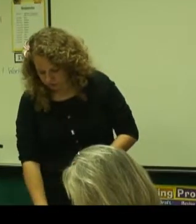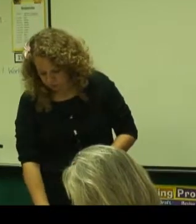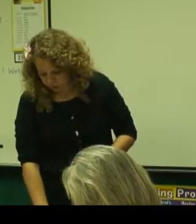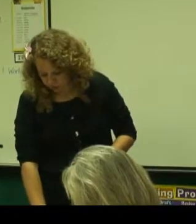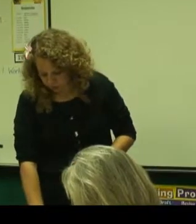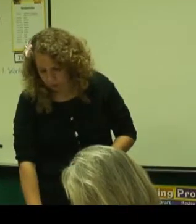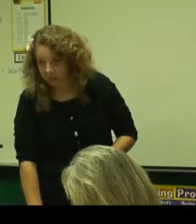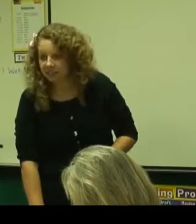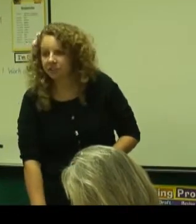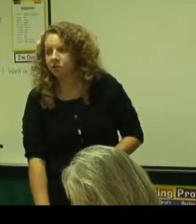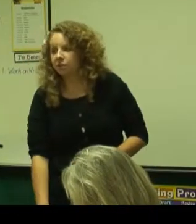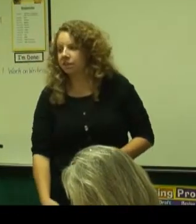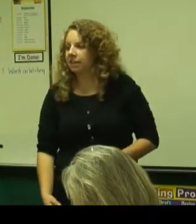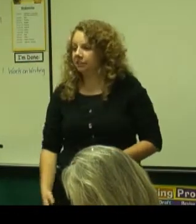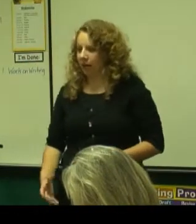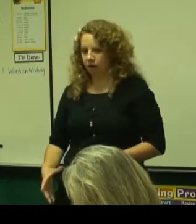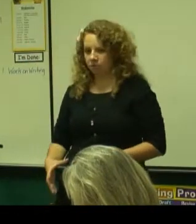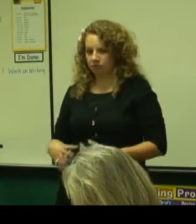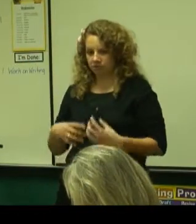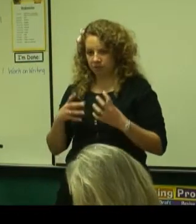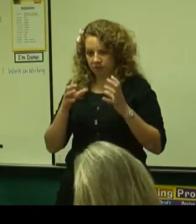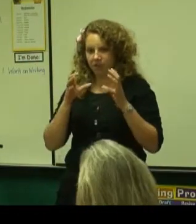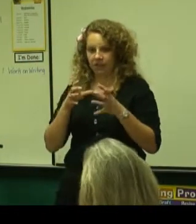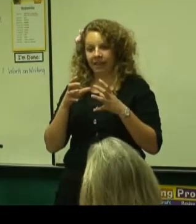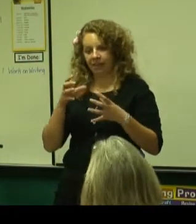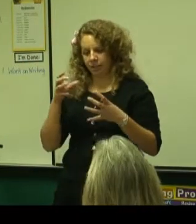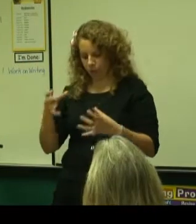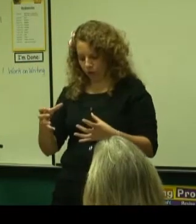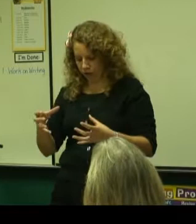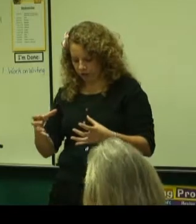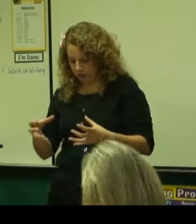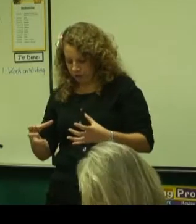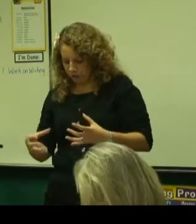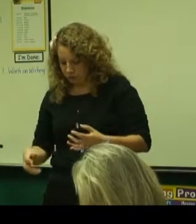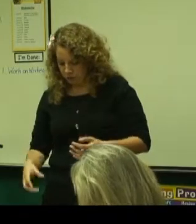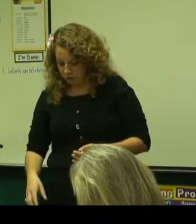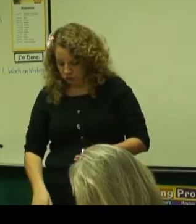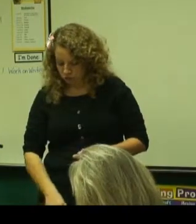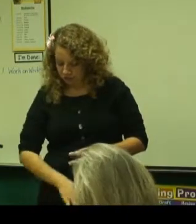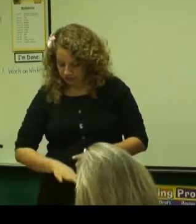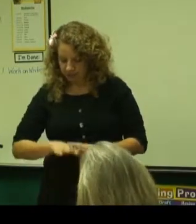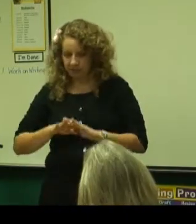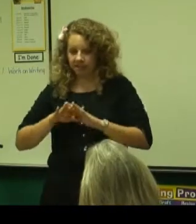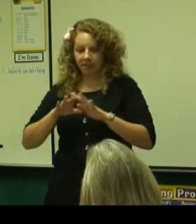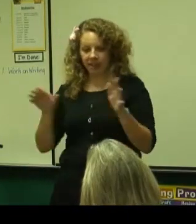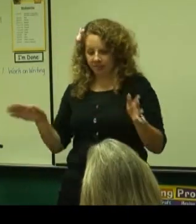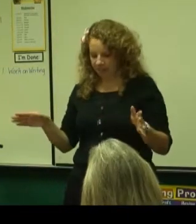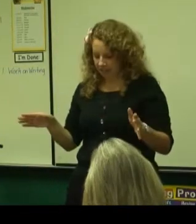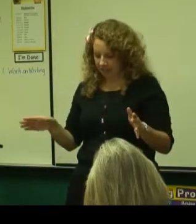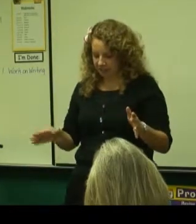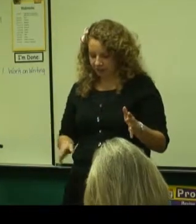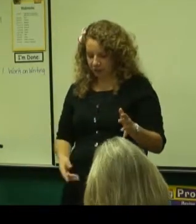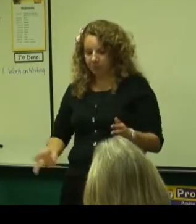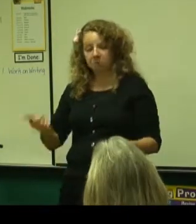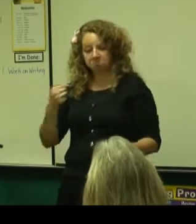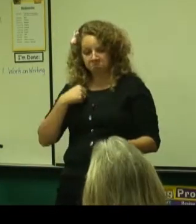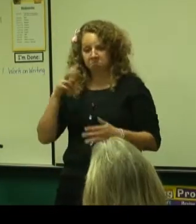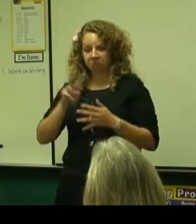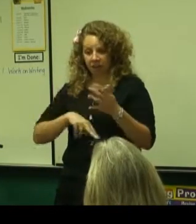is what I was talking about when I said that you could leave out the negating word. So if you just sign this sentence, it'd be